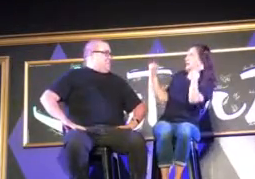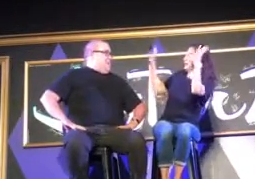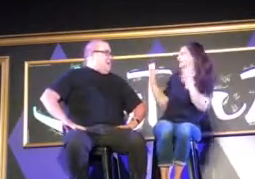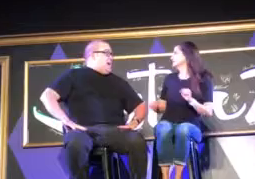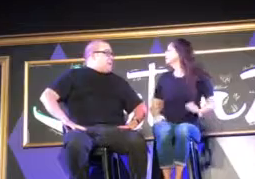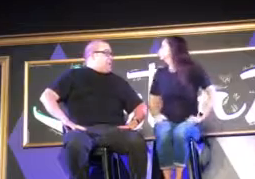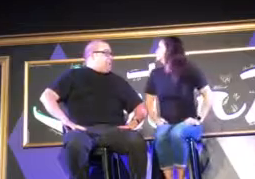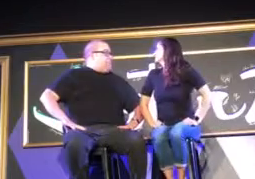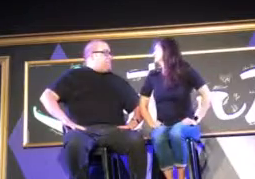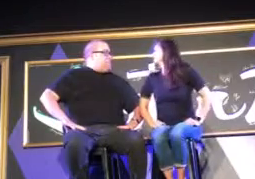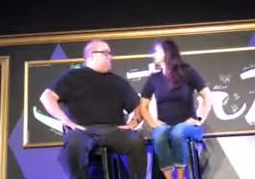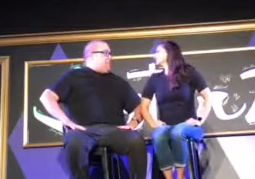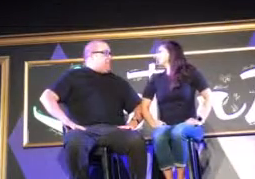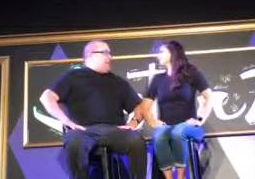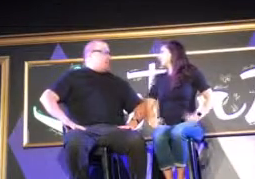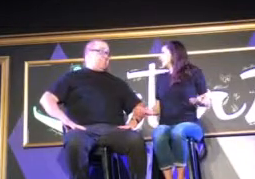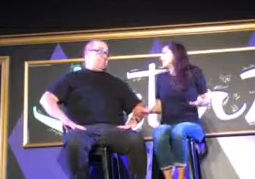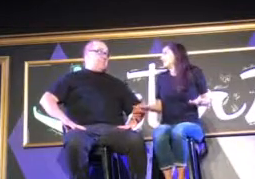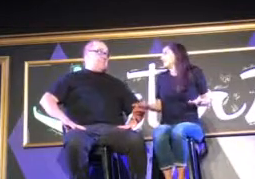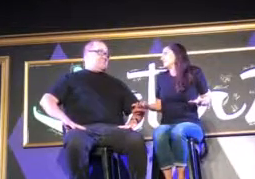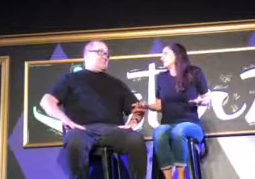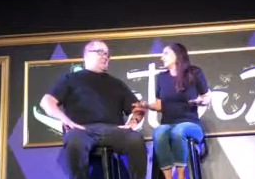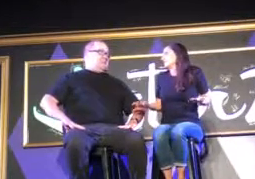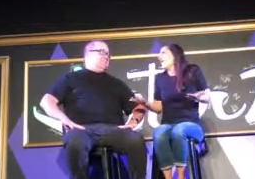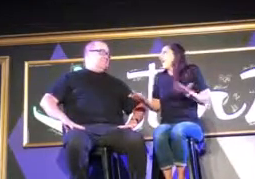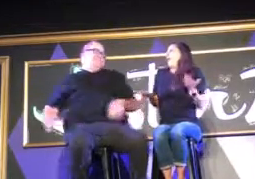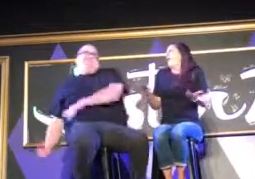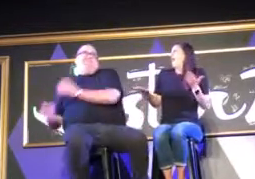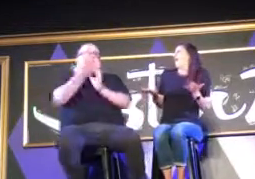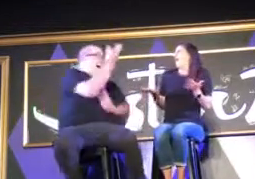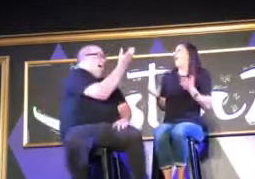I can't believe it. And I brought you a treat, too. It's a special treat.